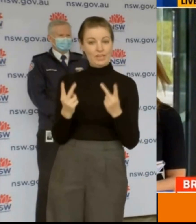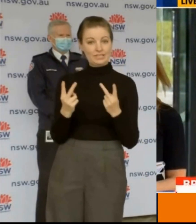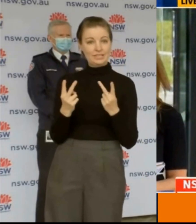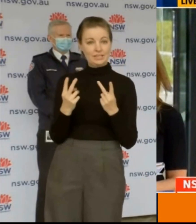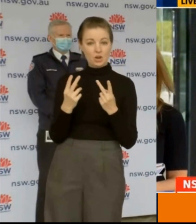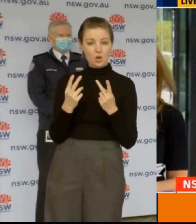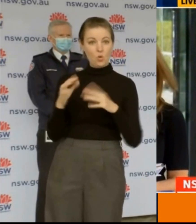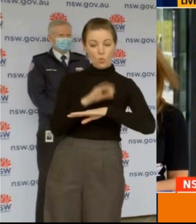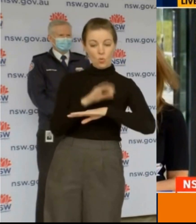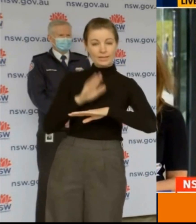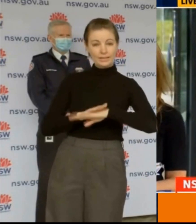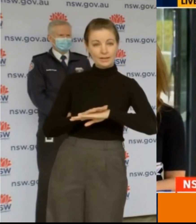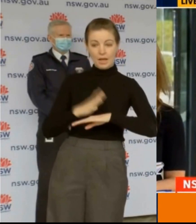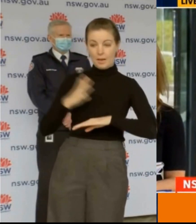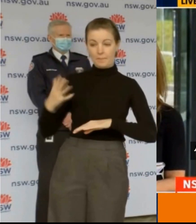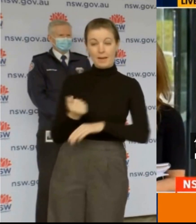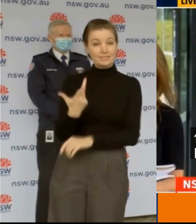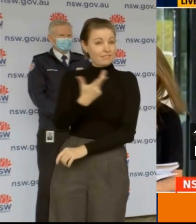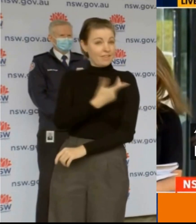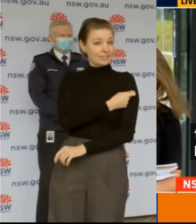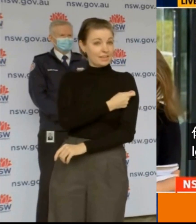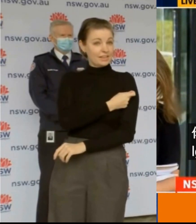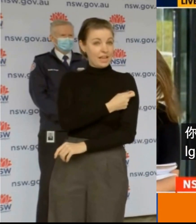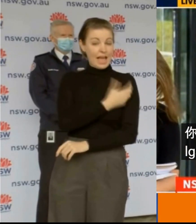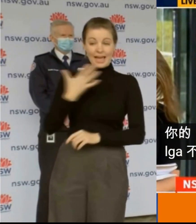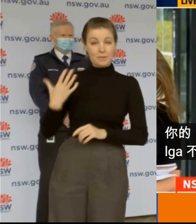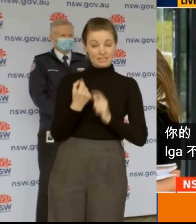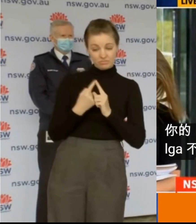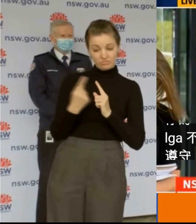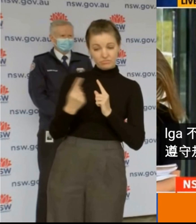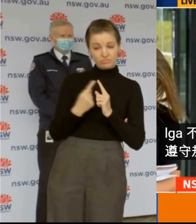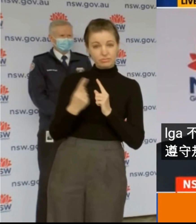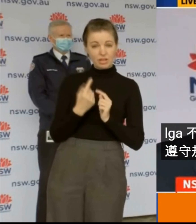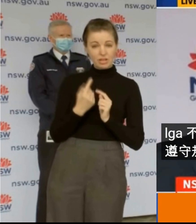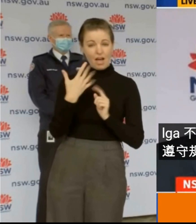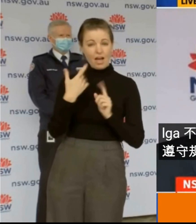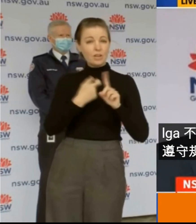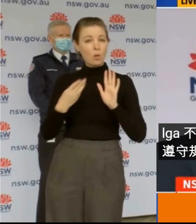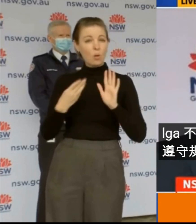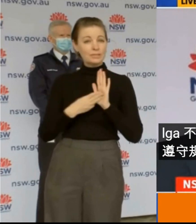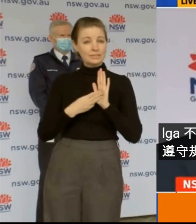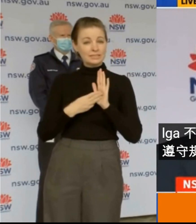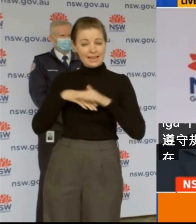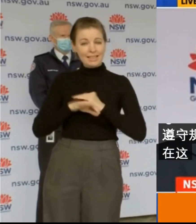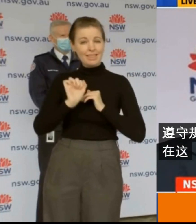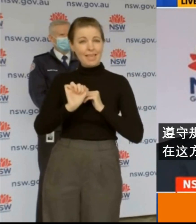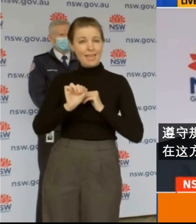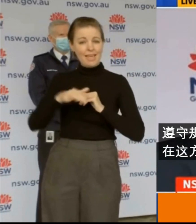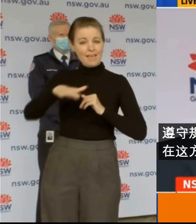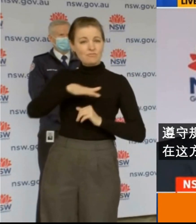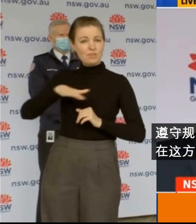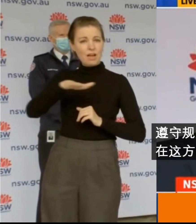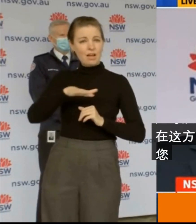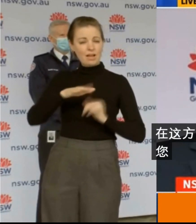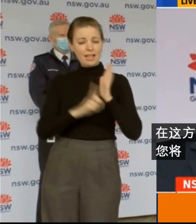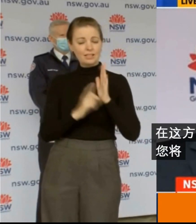at a wedding, or do the 5 guests have to be within your own LGA? No, they're going to have to comply with the balance of the rules. So there's no